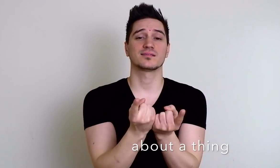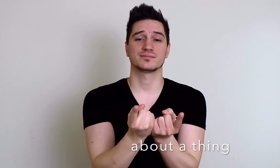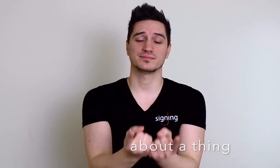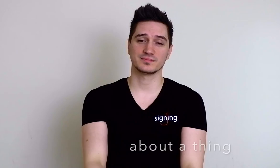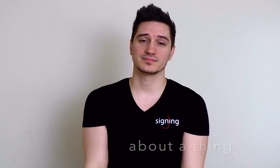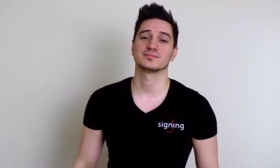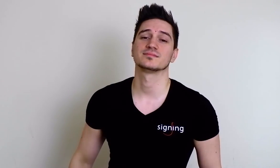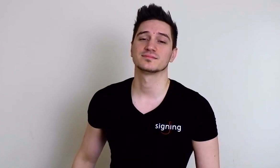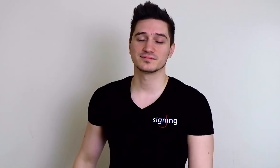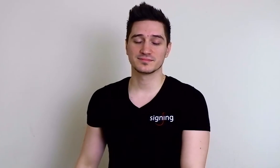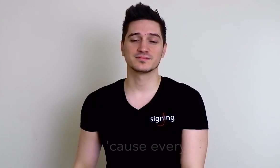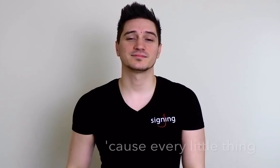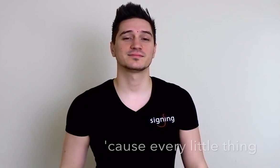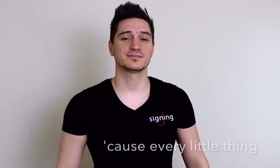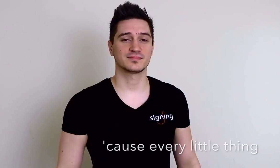a thing